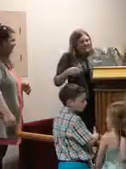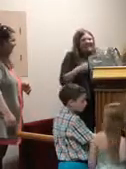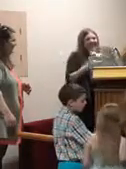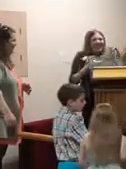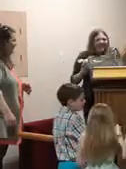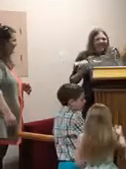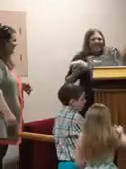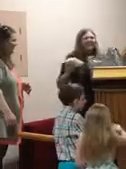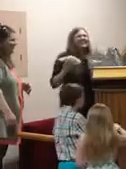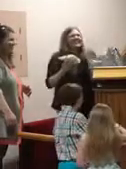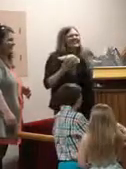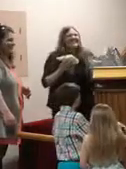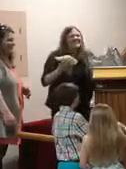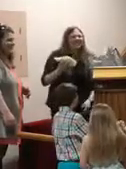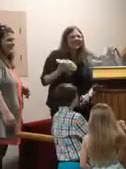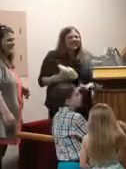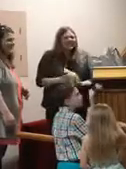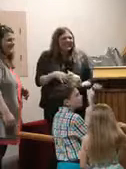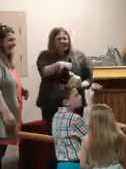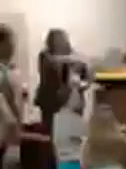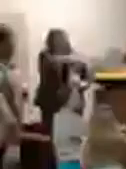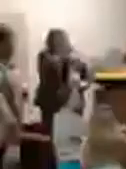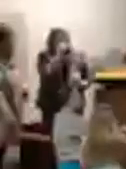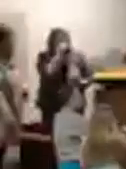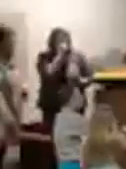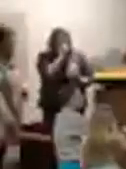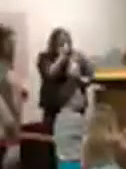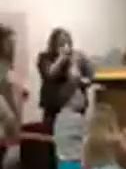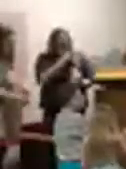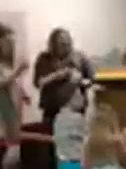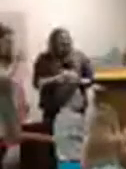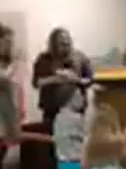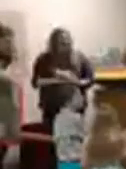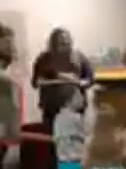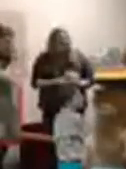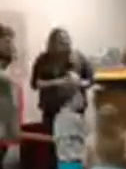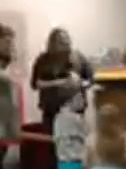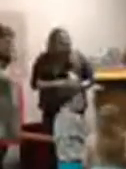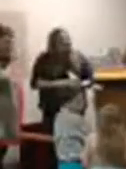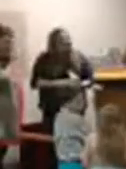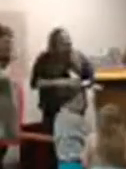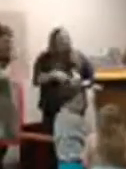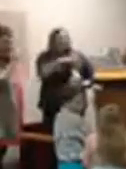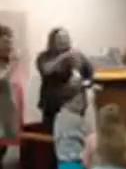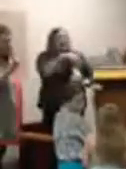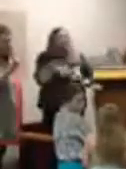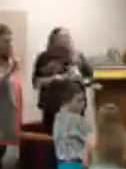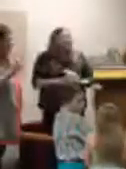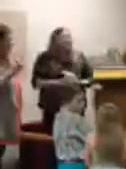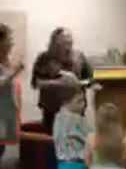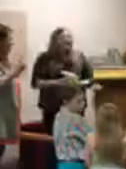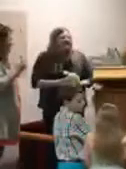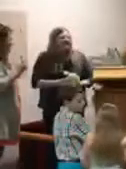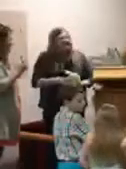Opens. I thought you were going to say it's a symbol. And there's stuff inside. I didn't say box stuff inside. No, I said Jesus is a symbol